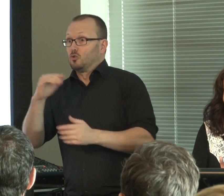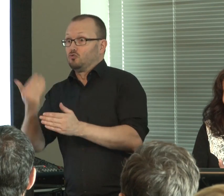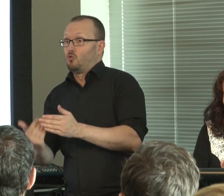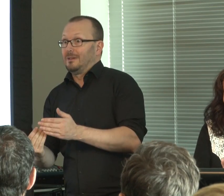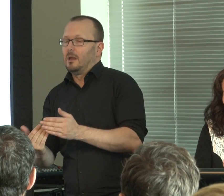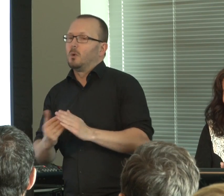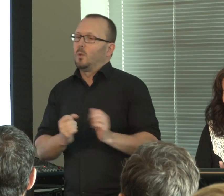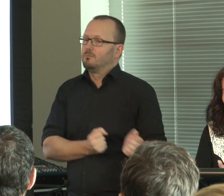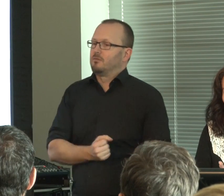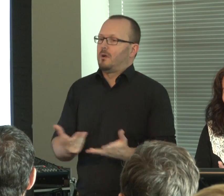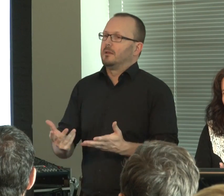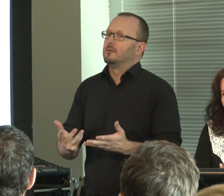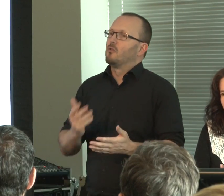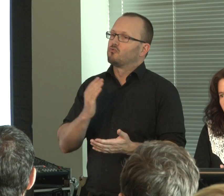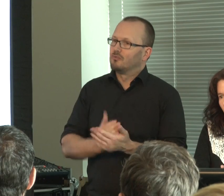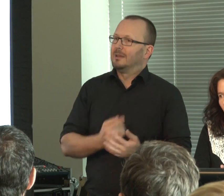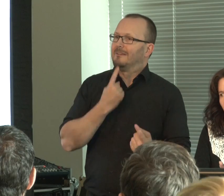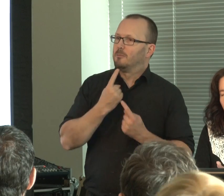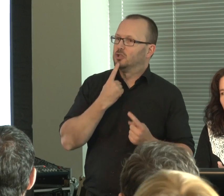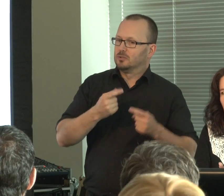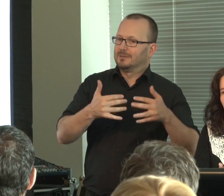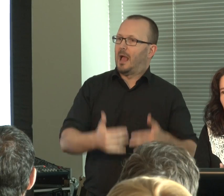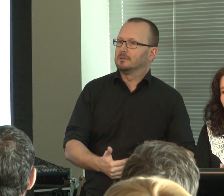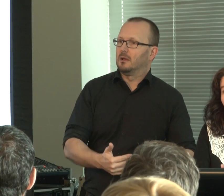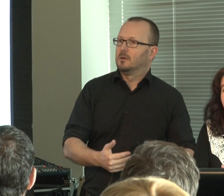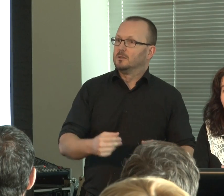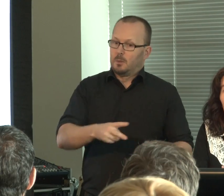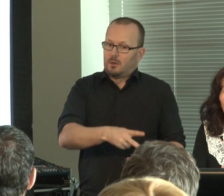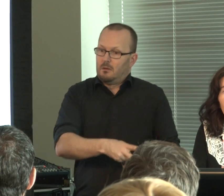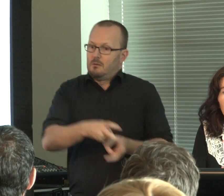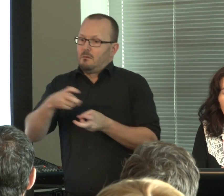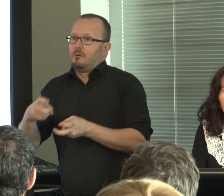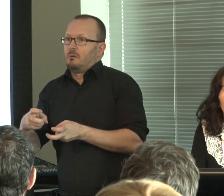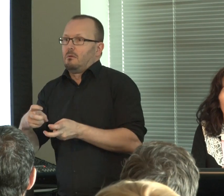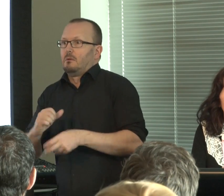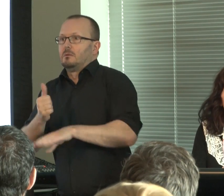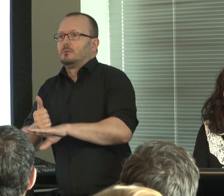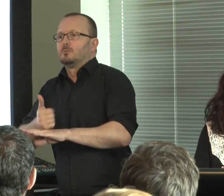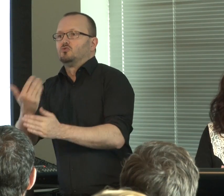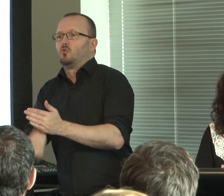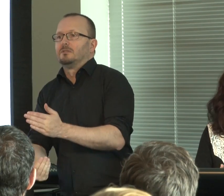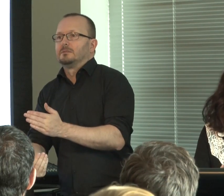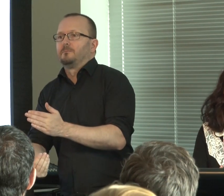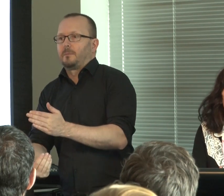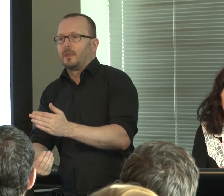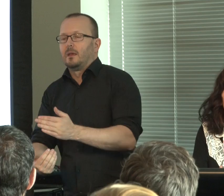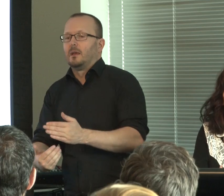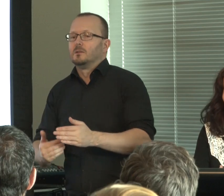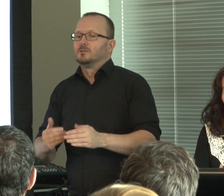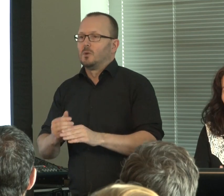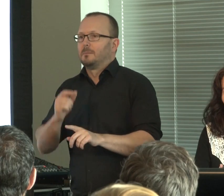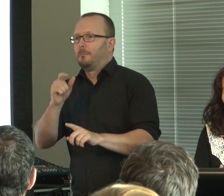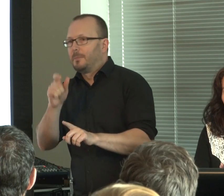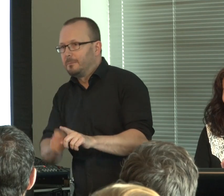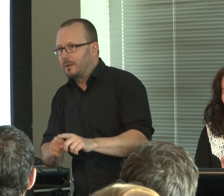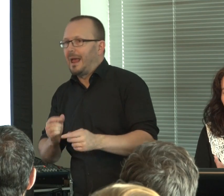real hard data to make that from, and the exhibit is based on archaeology. So we said, right, okay, how do we bring